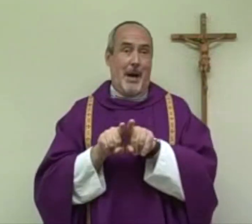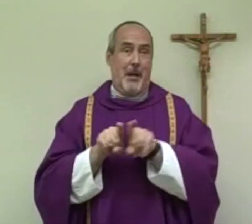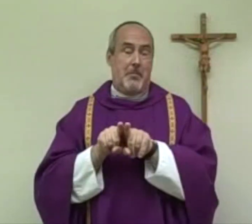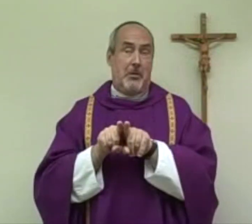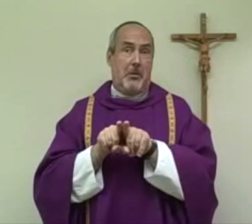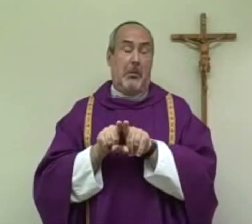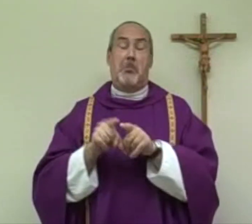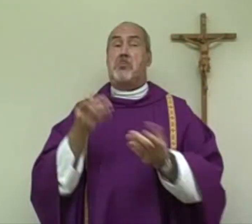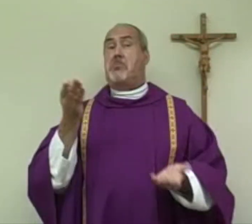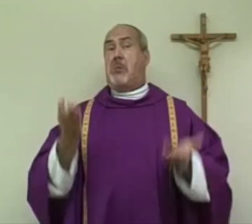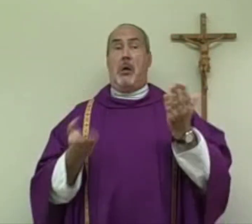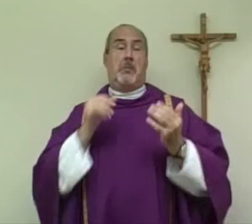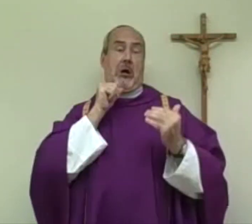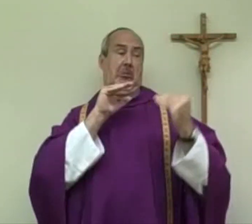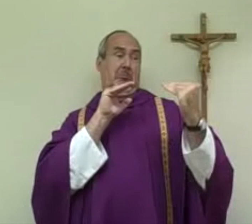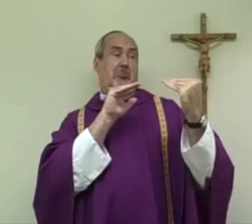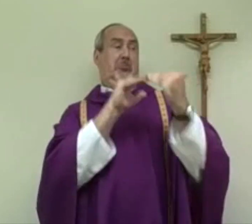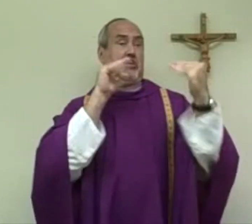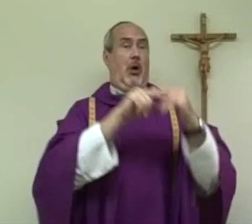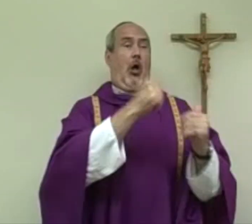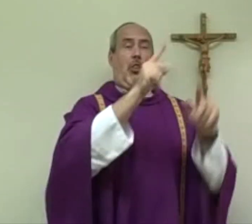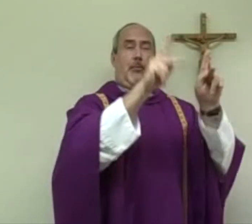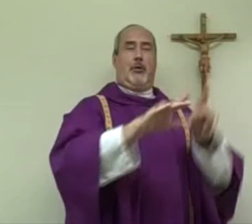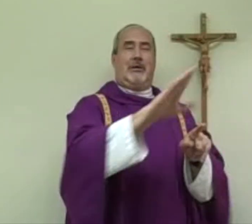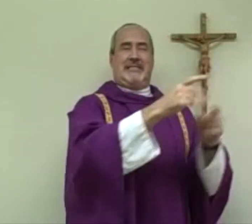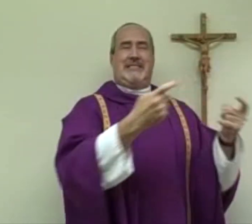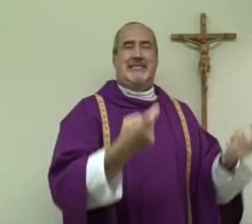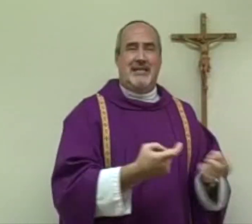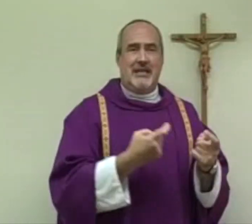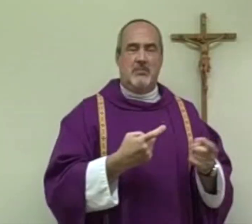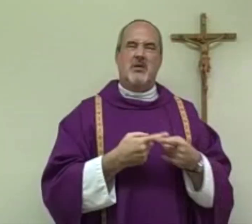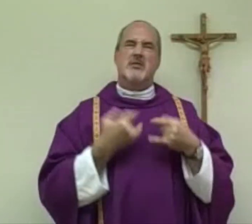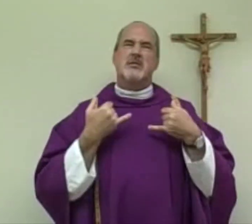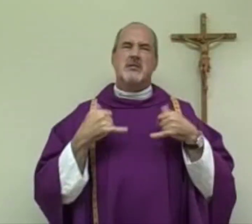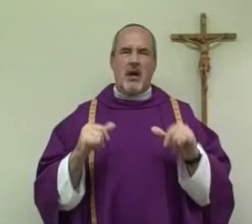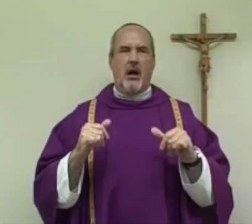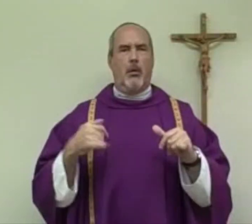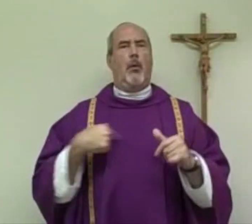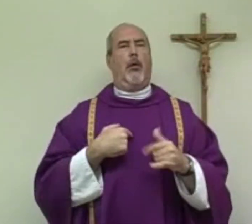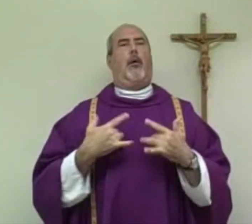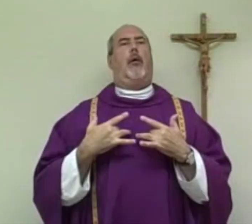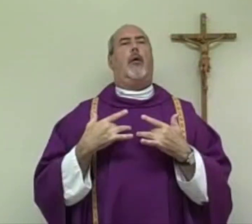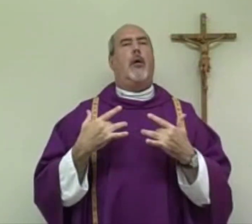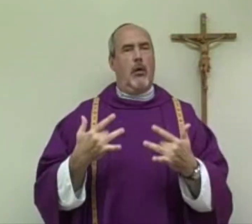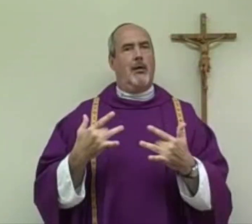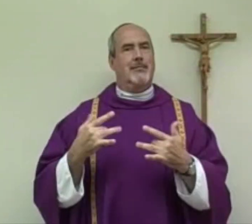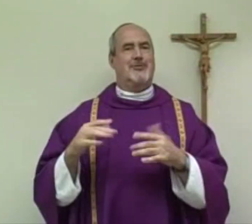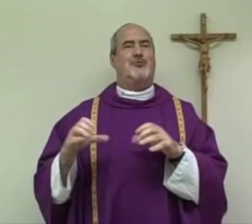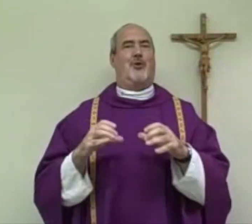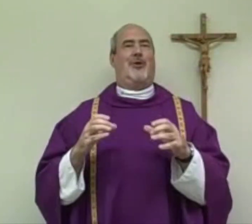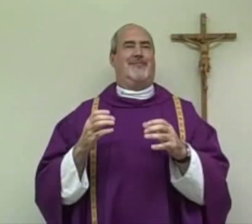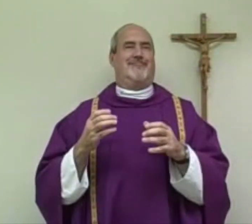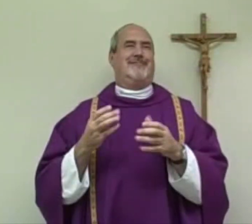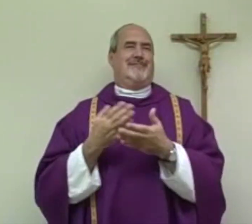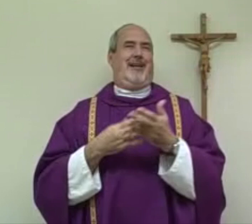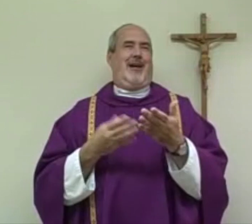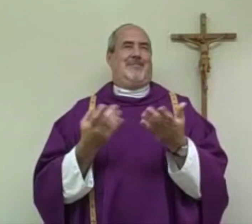are, that, maybe we're not doing the same thing and we're not sinning like they are, but